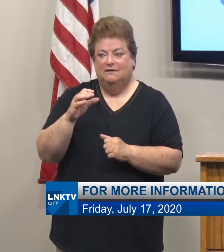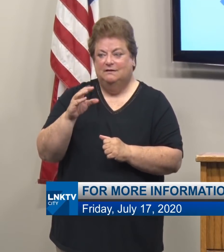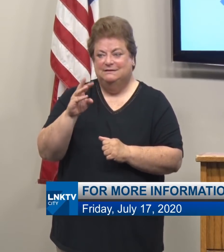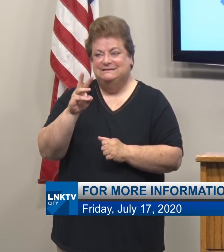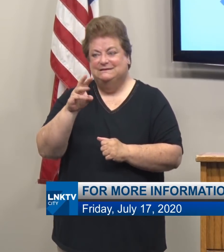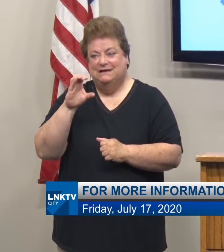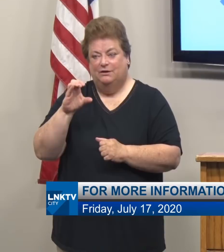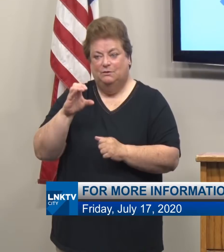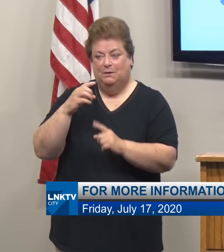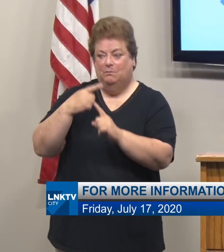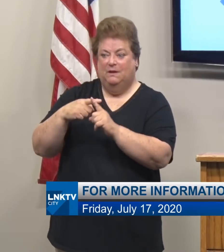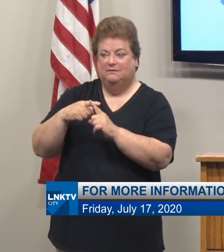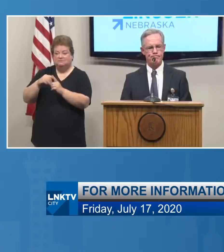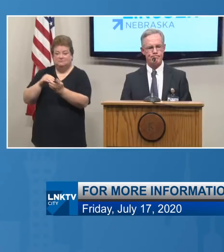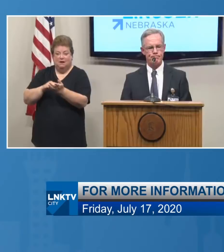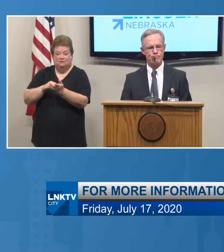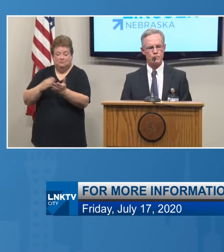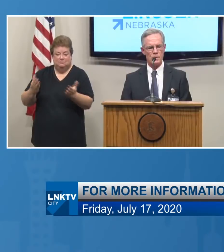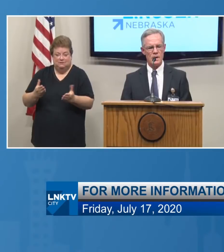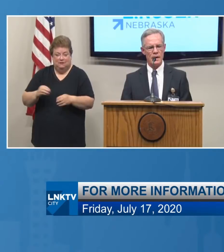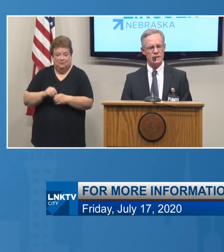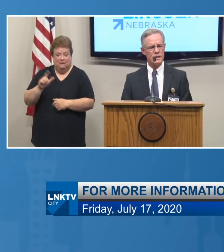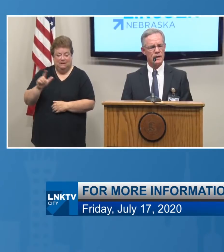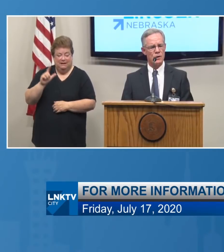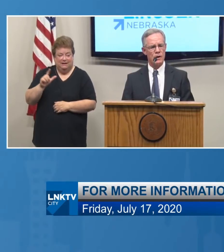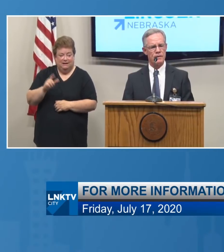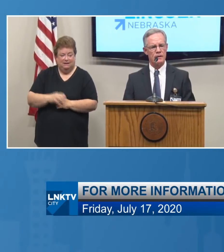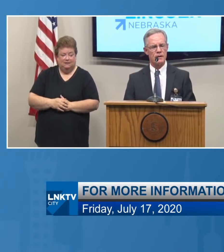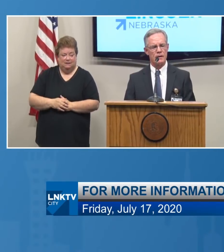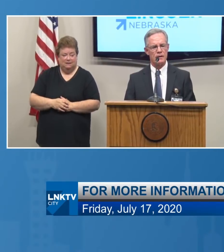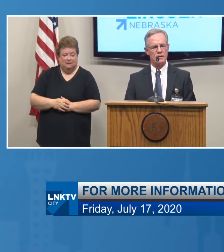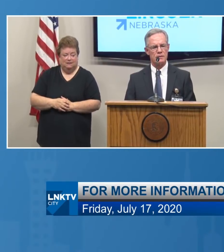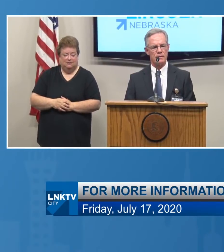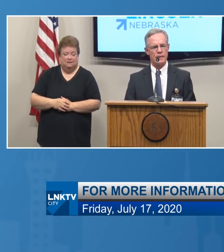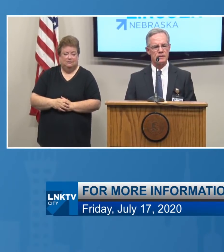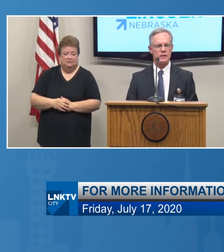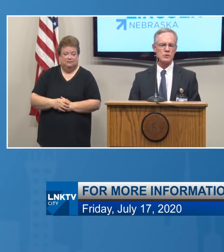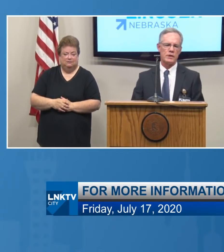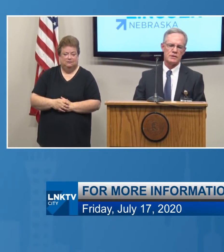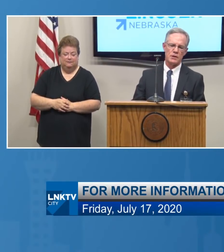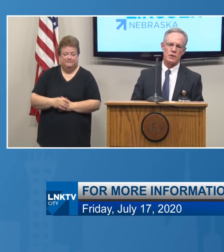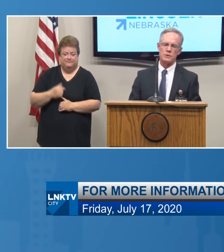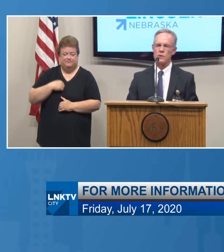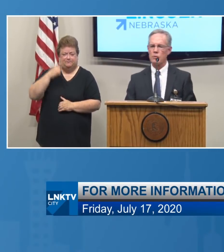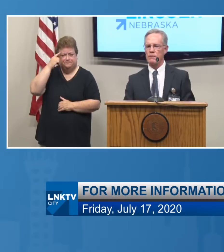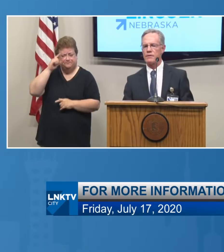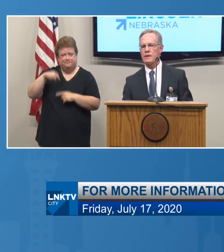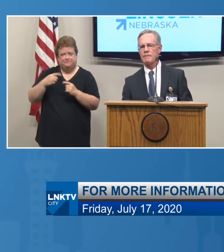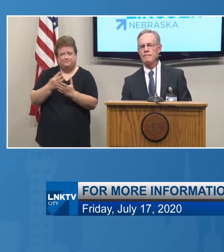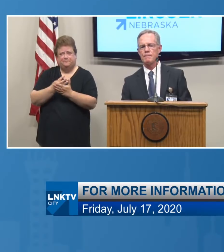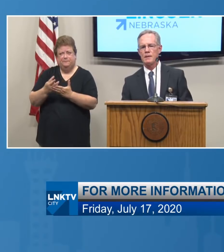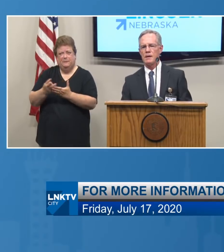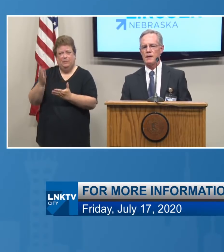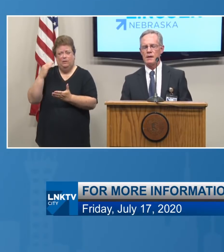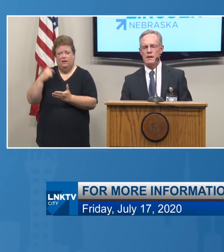that I represent. I can say, I think about 6 weeks ago, I spoke